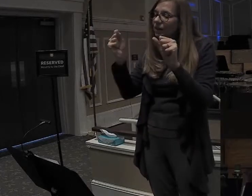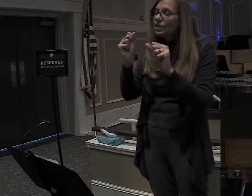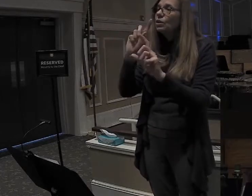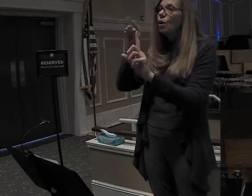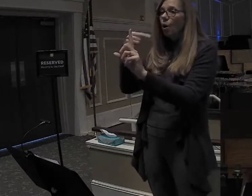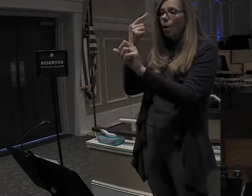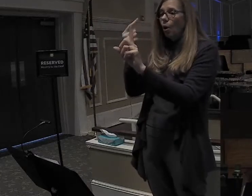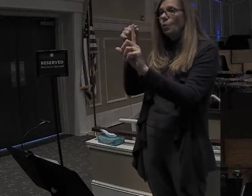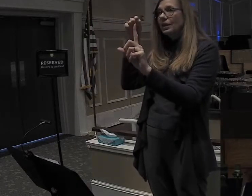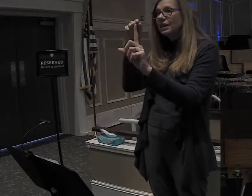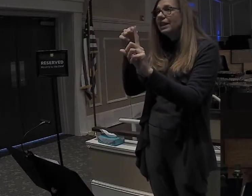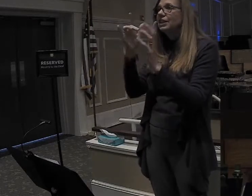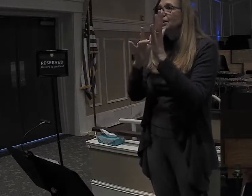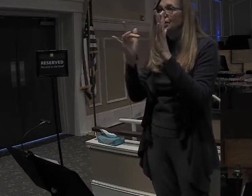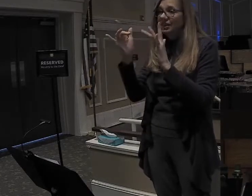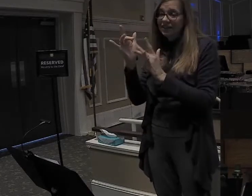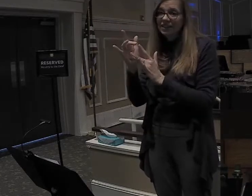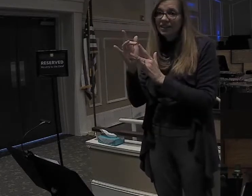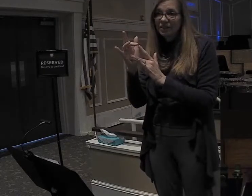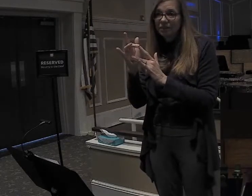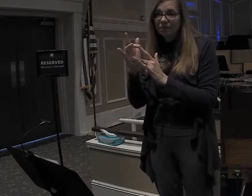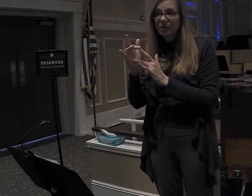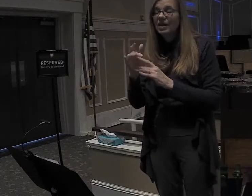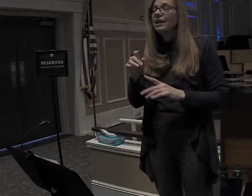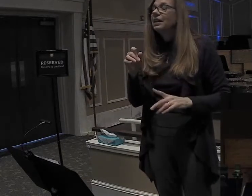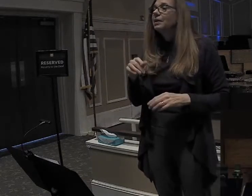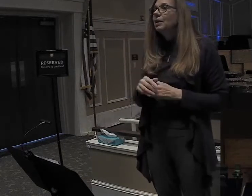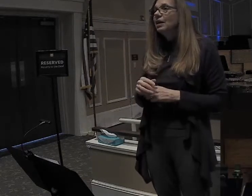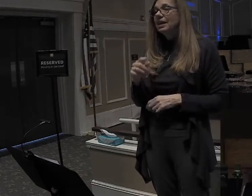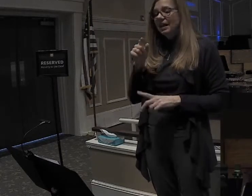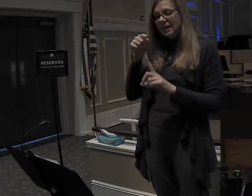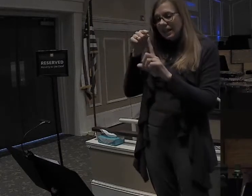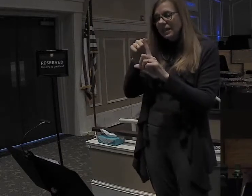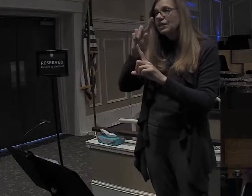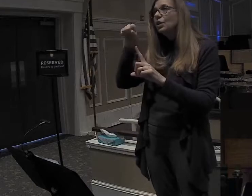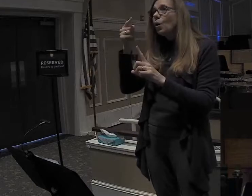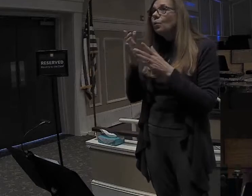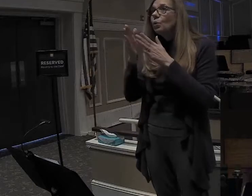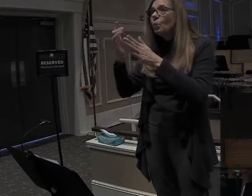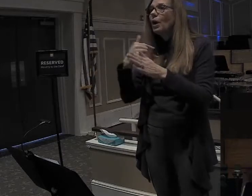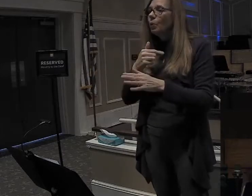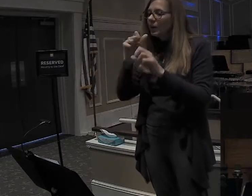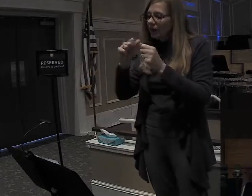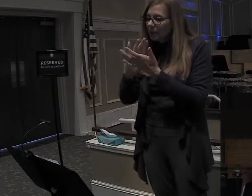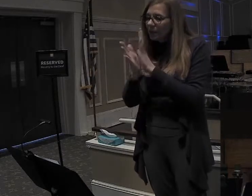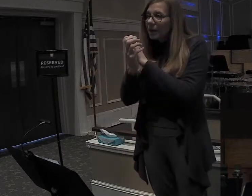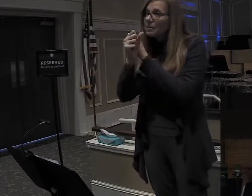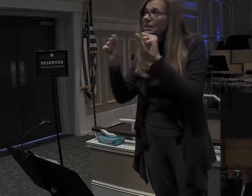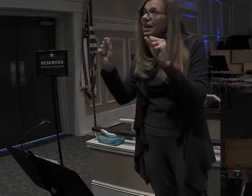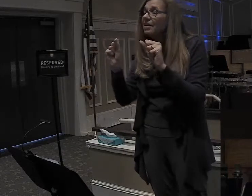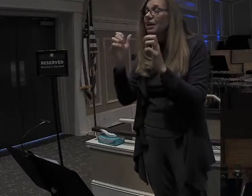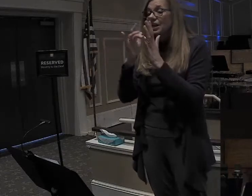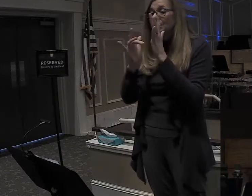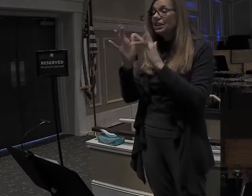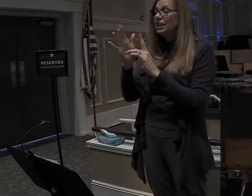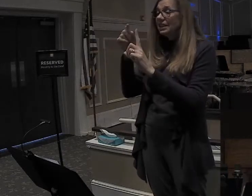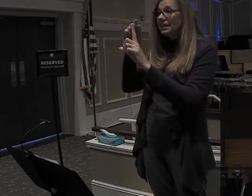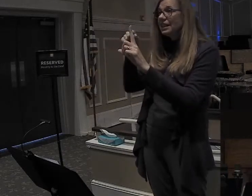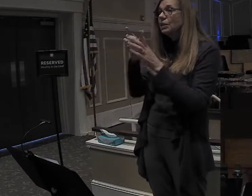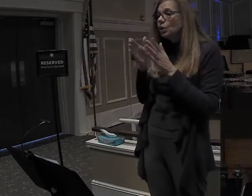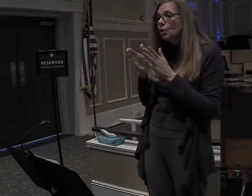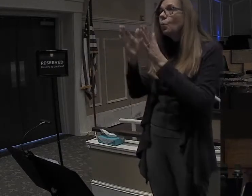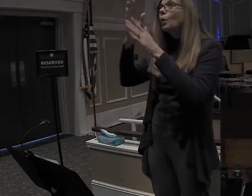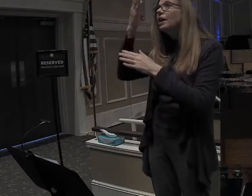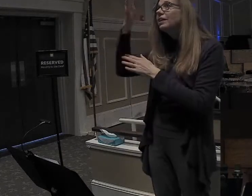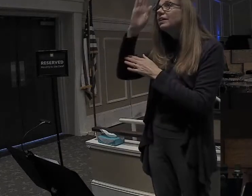else, for there's no other name given among men by which we must be saved. That he's the way to God because he's in keeping with the truth